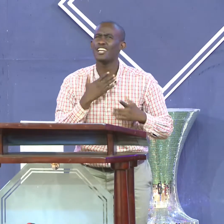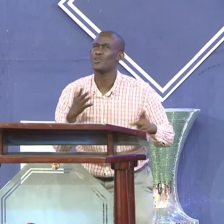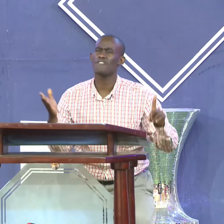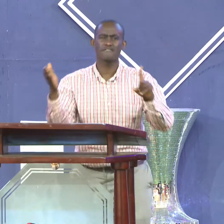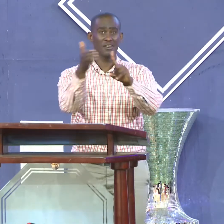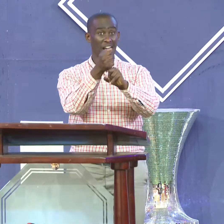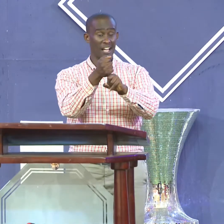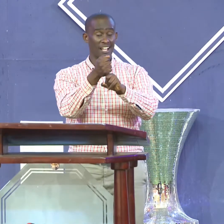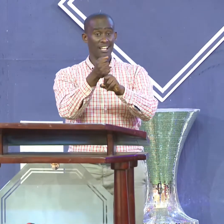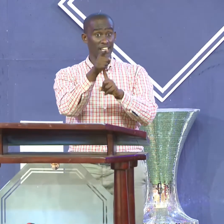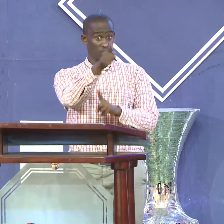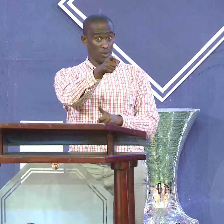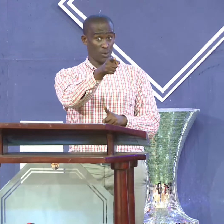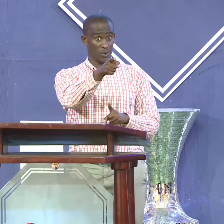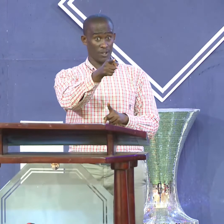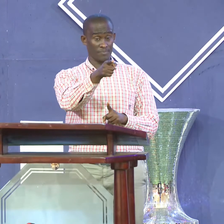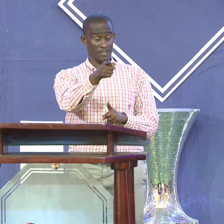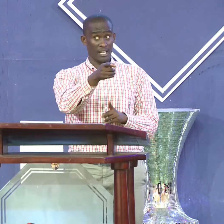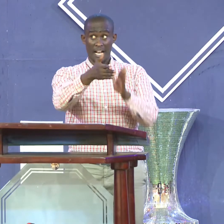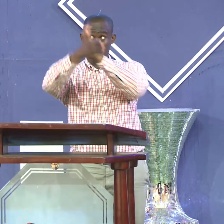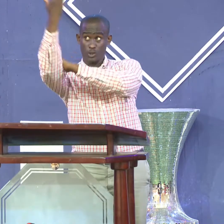reach at, it is